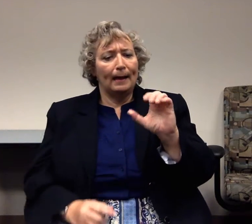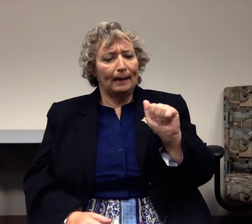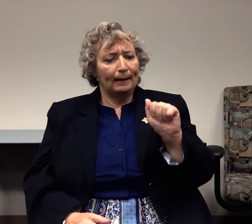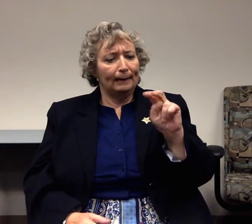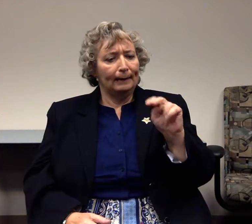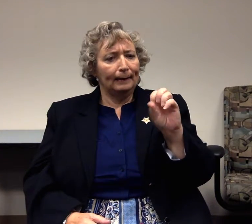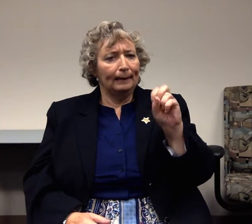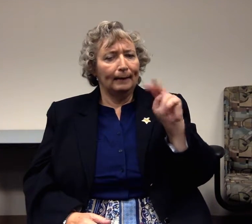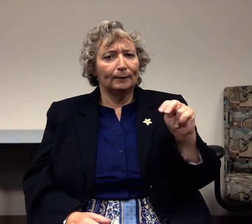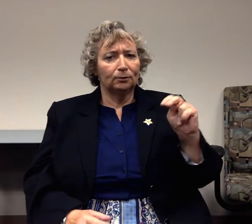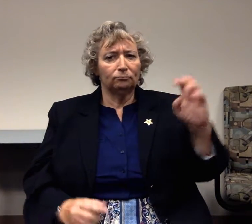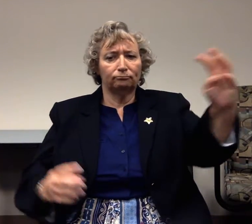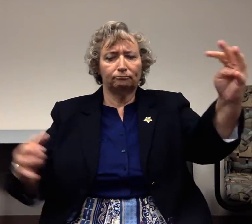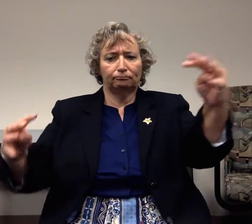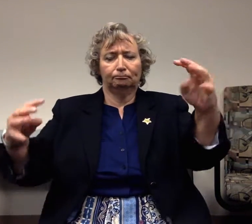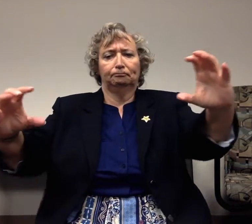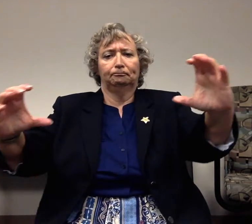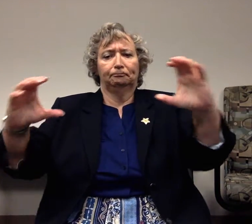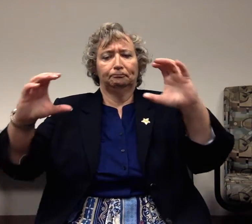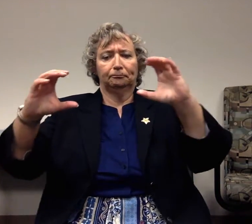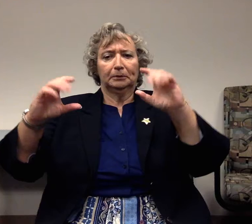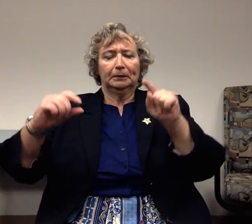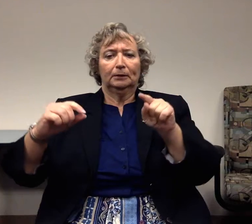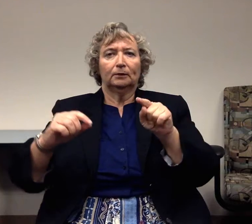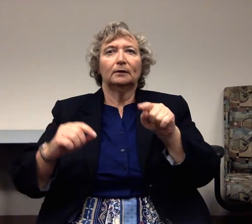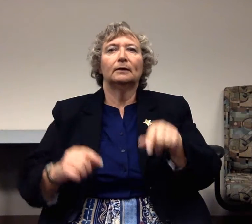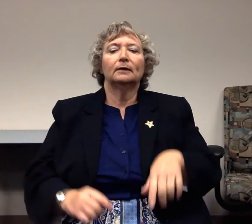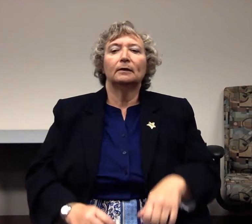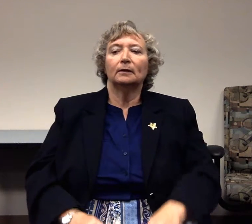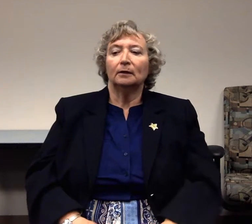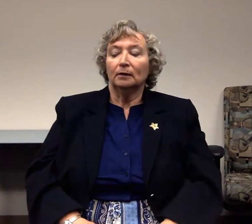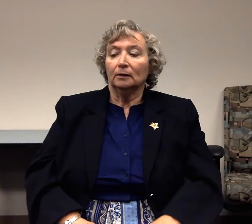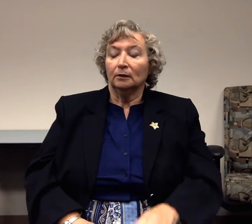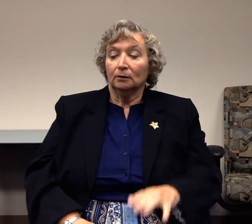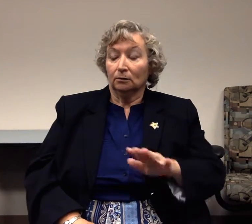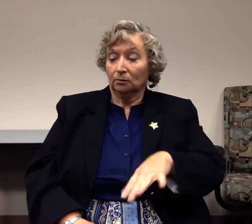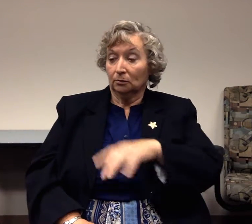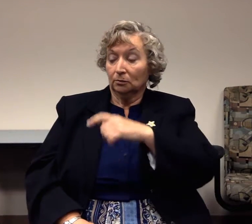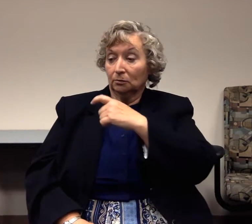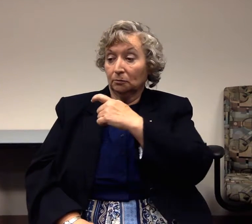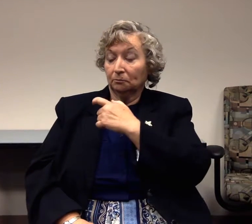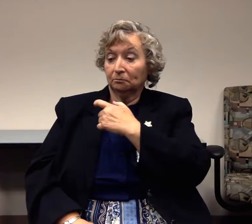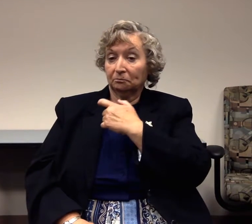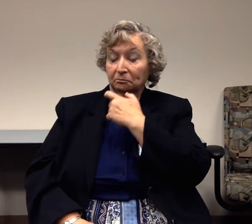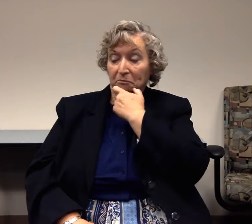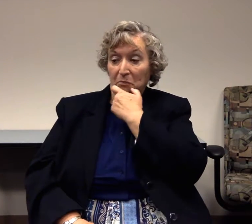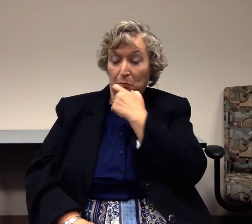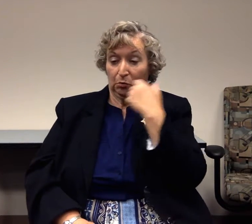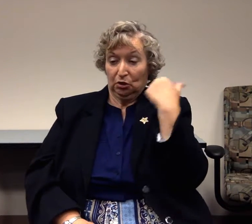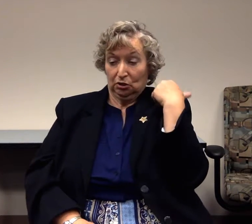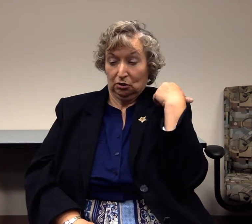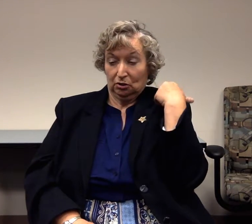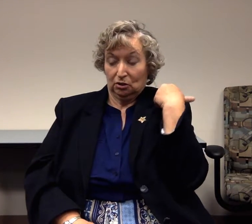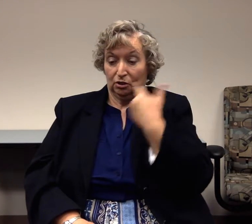Now, the British general who's in charge of Boston says, okay, we surrender, but if you don't let us leave